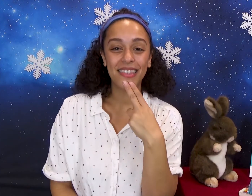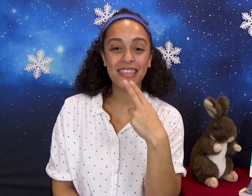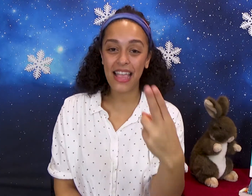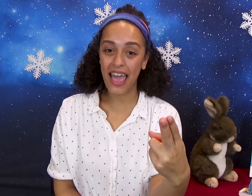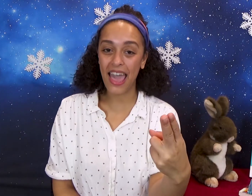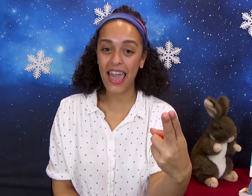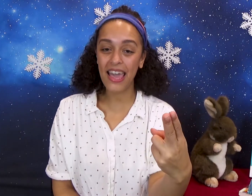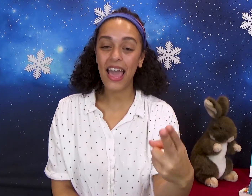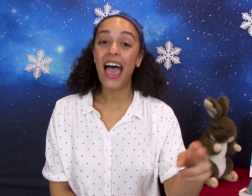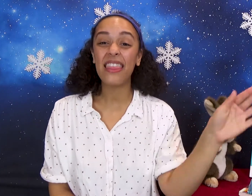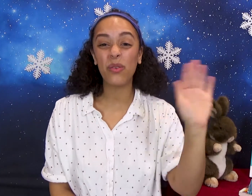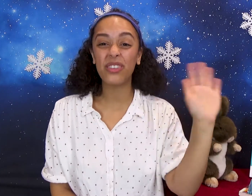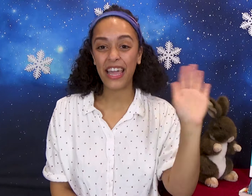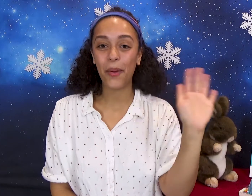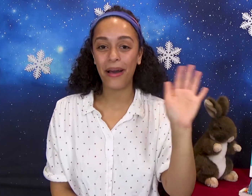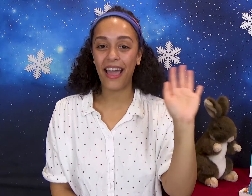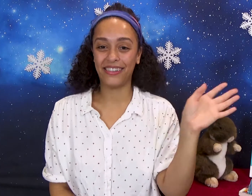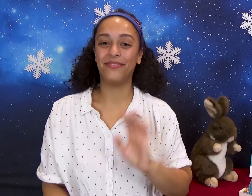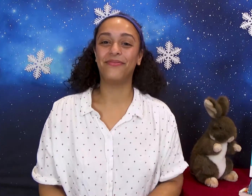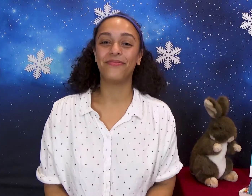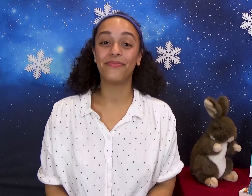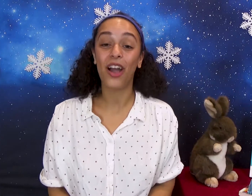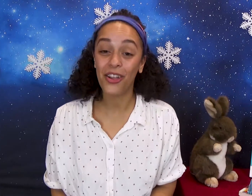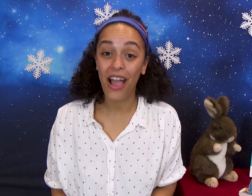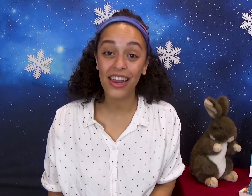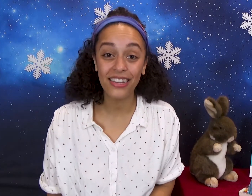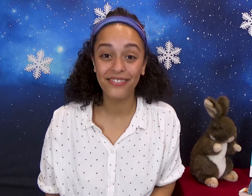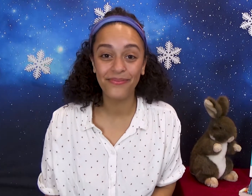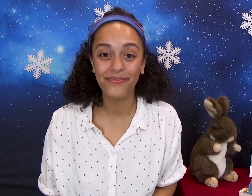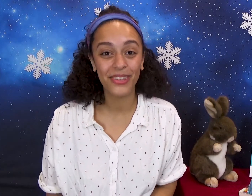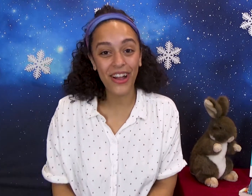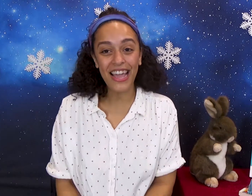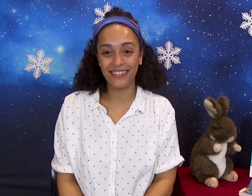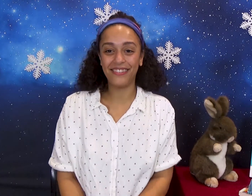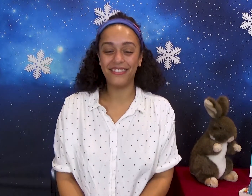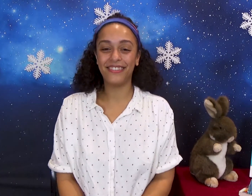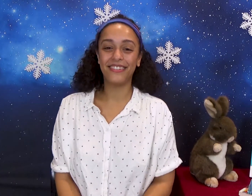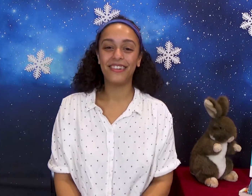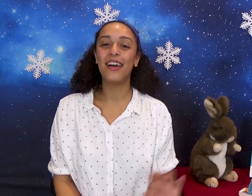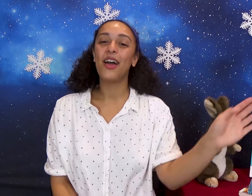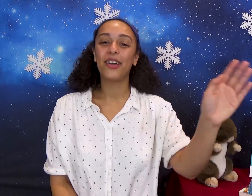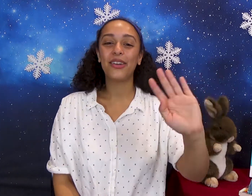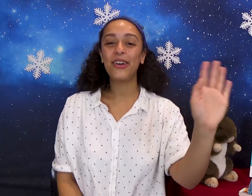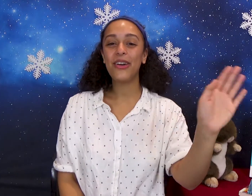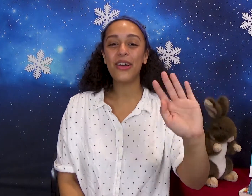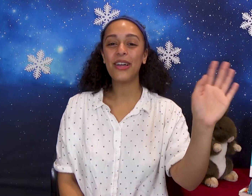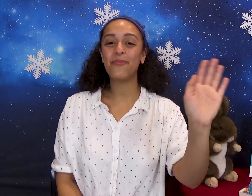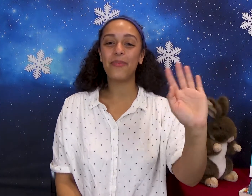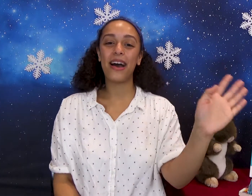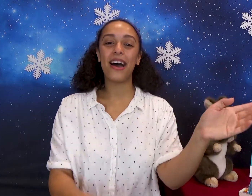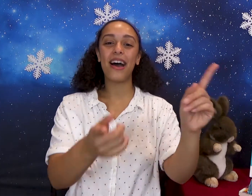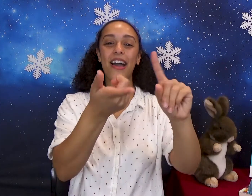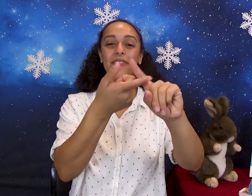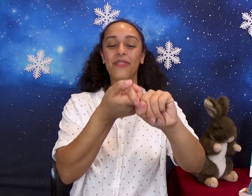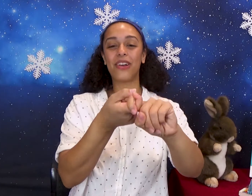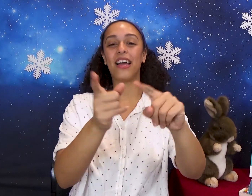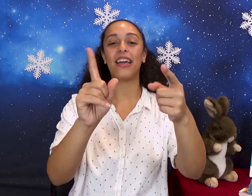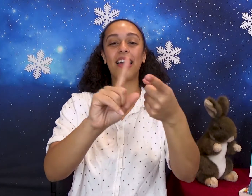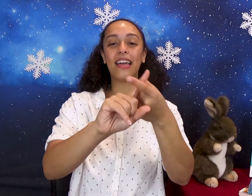Say and then we'll say goodbye. Are you ready? Great. Goodbye, friends.